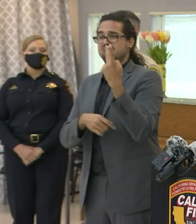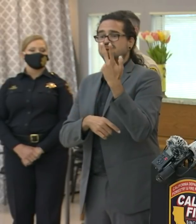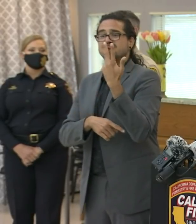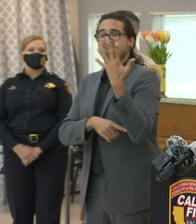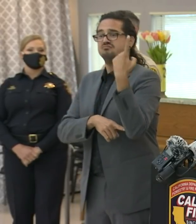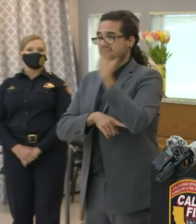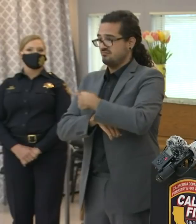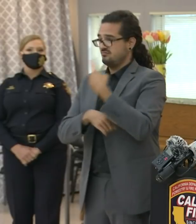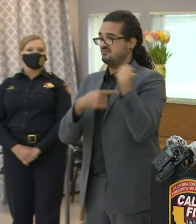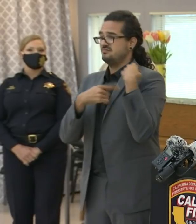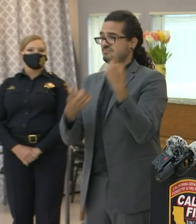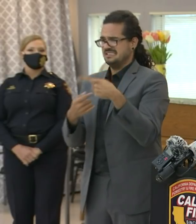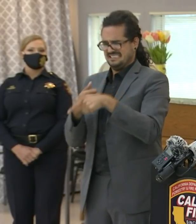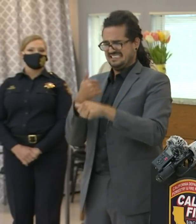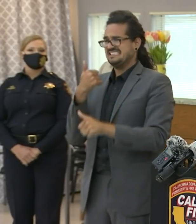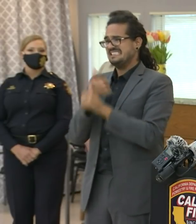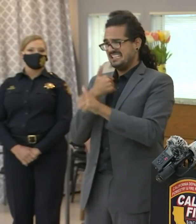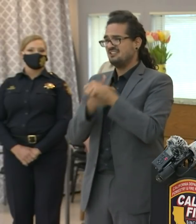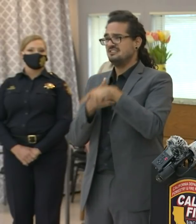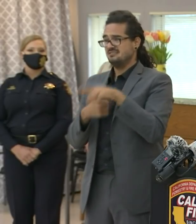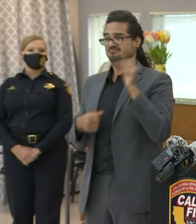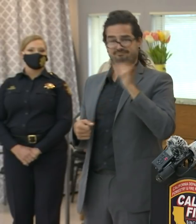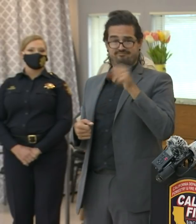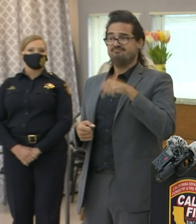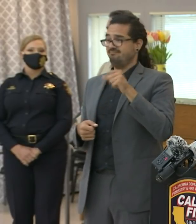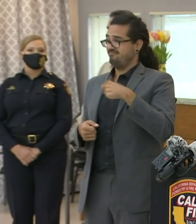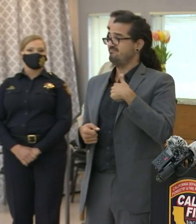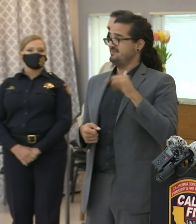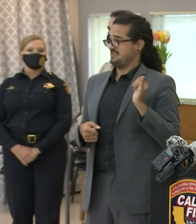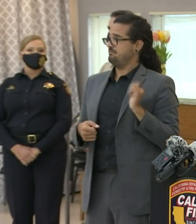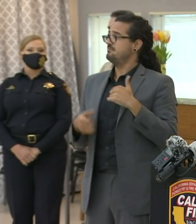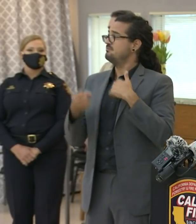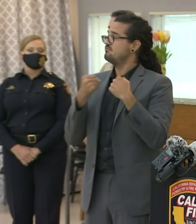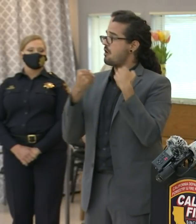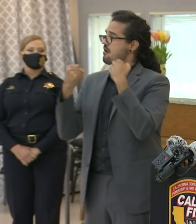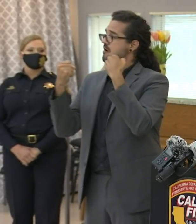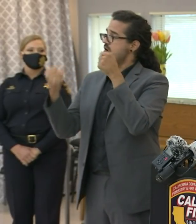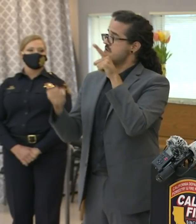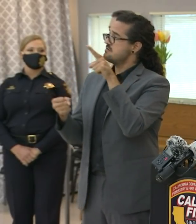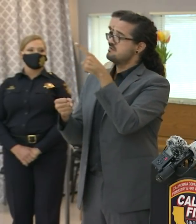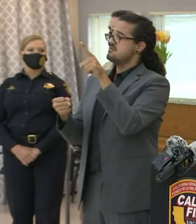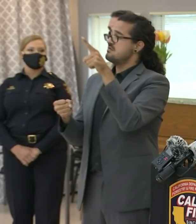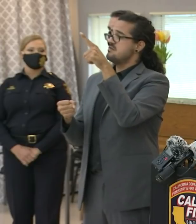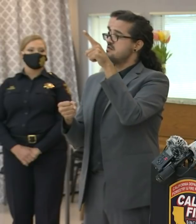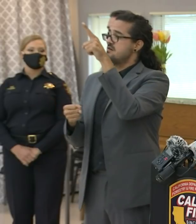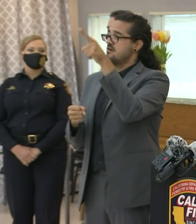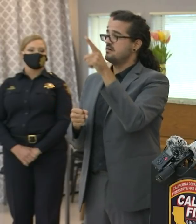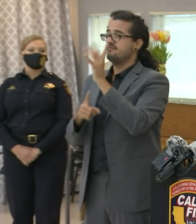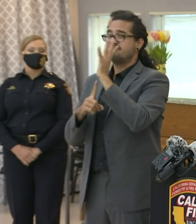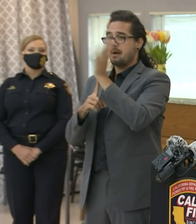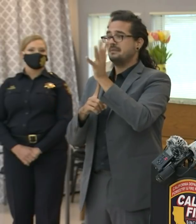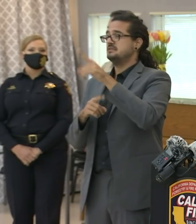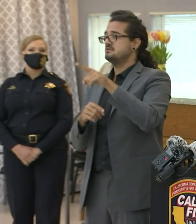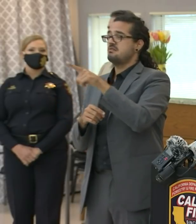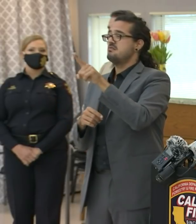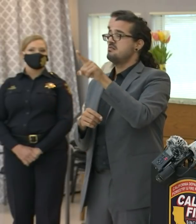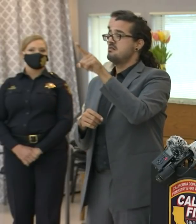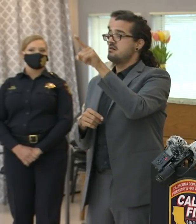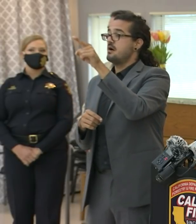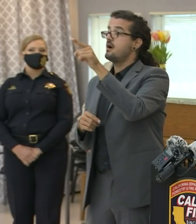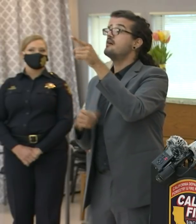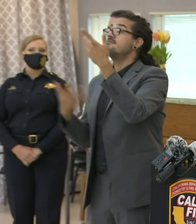area today. And driving up the road, I was about 5 minutes up the road. We turned around to come back, and just in that time frame,